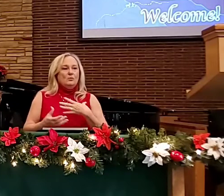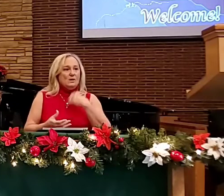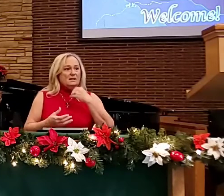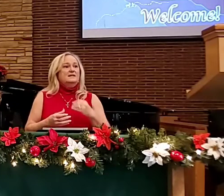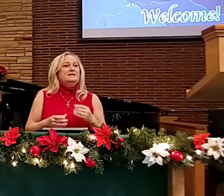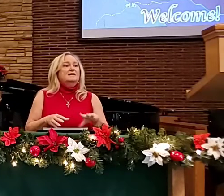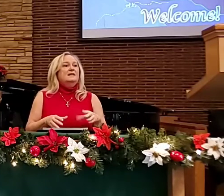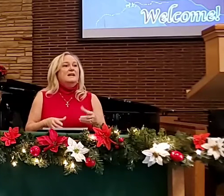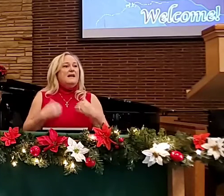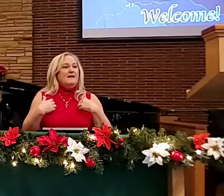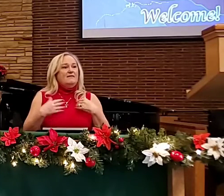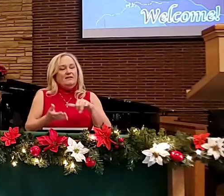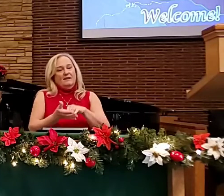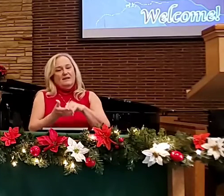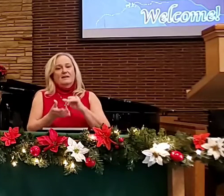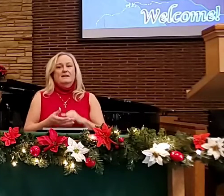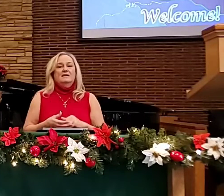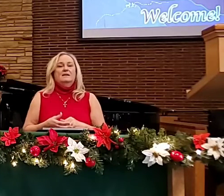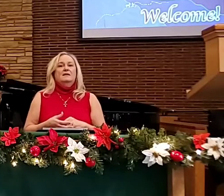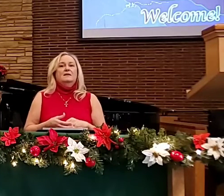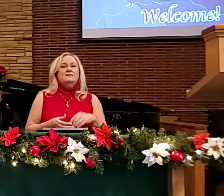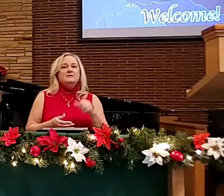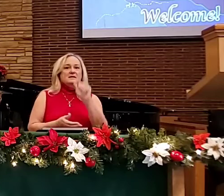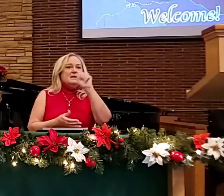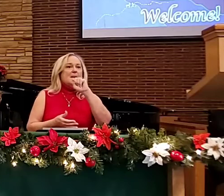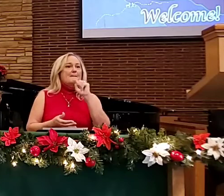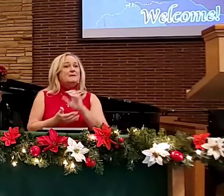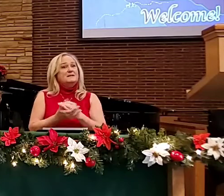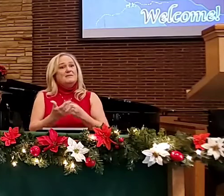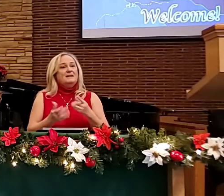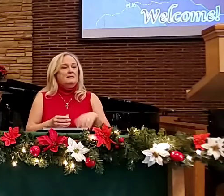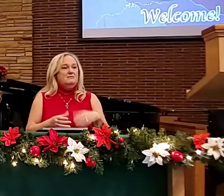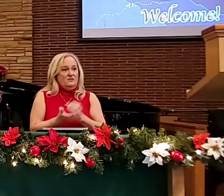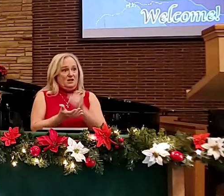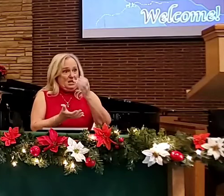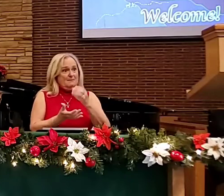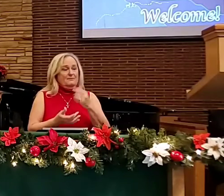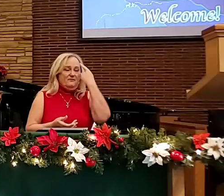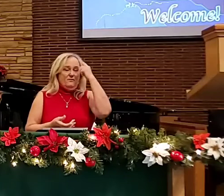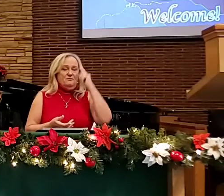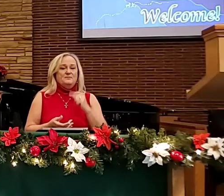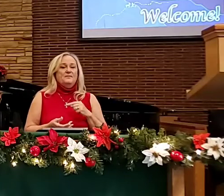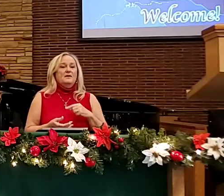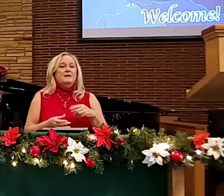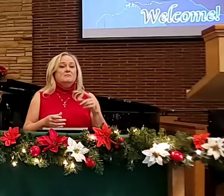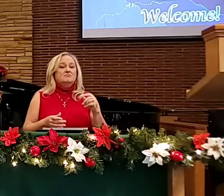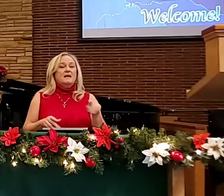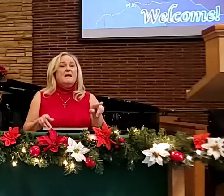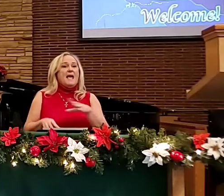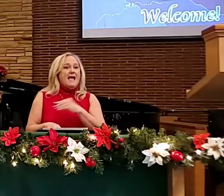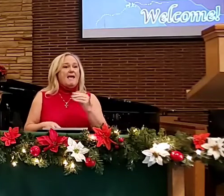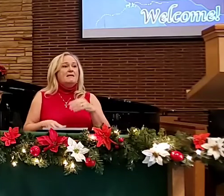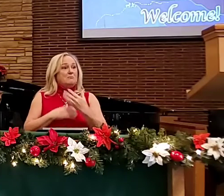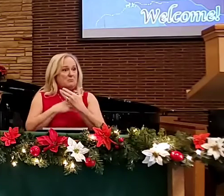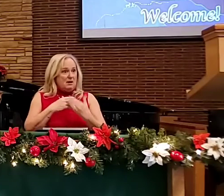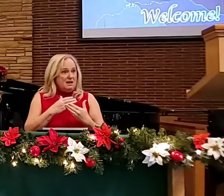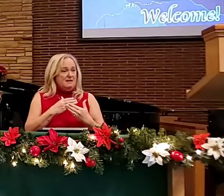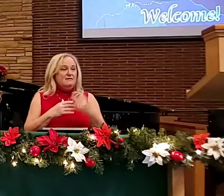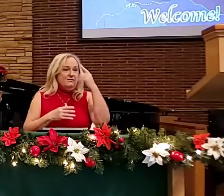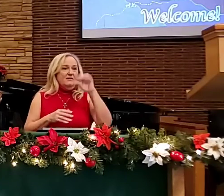partake in the sacrament. Something representing the cup and something to be the bread for